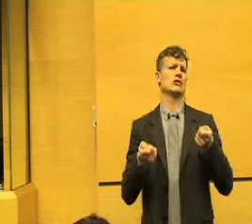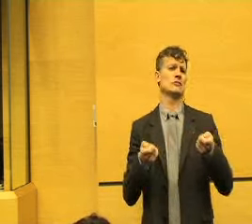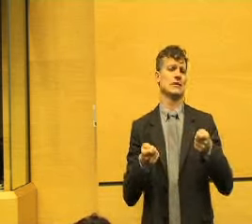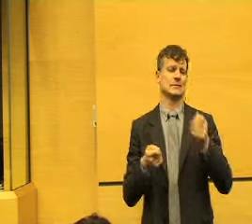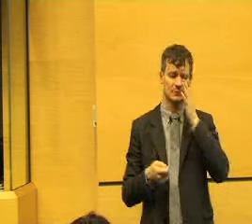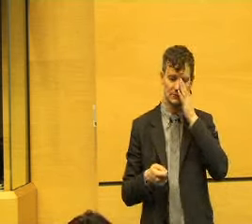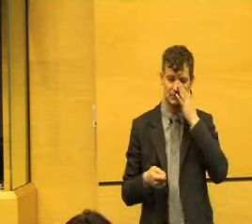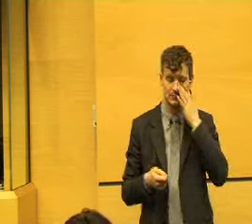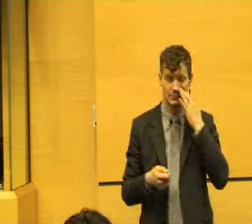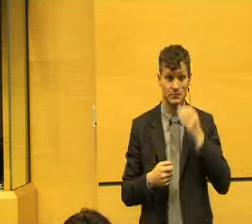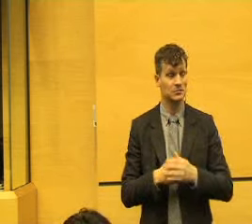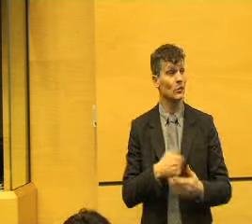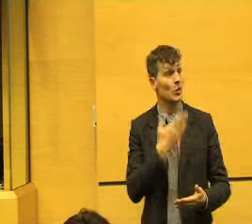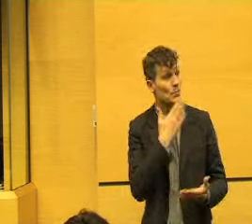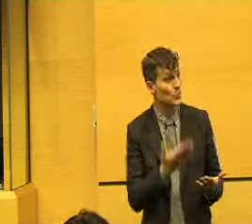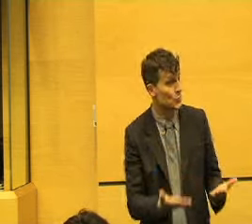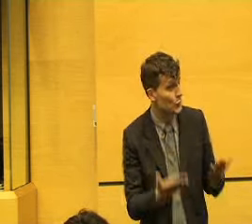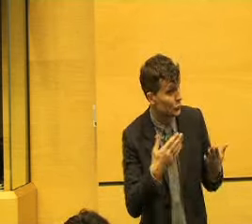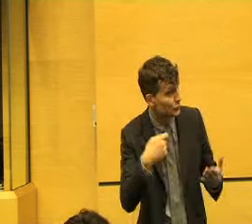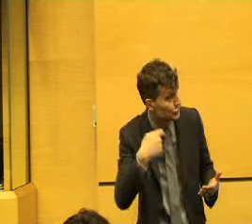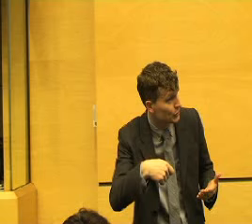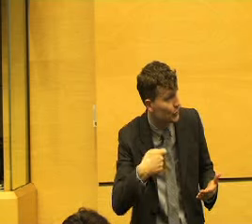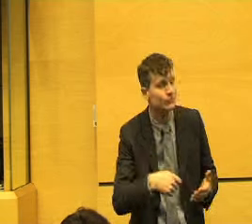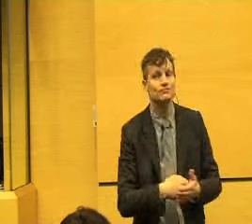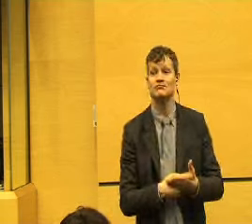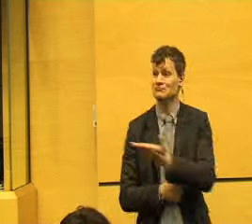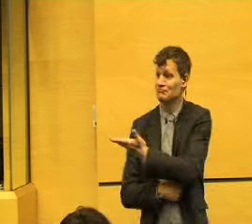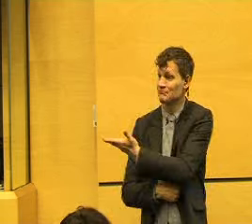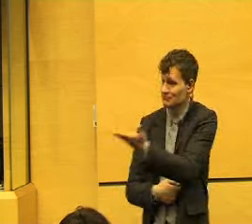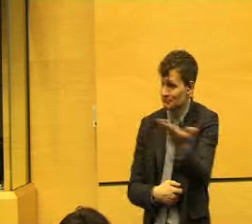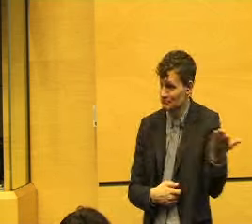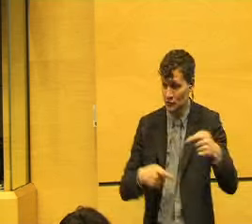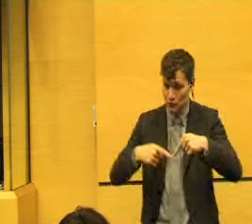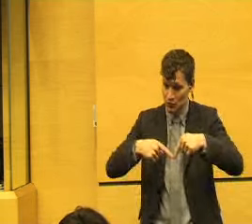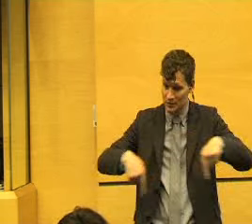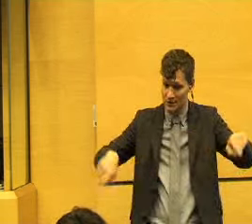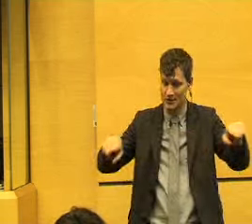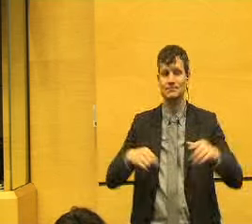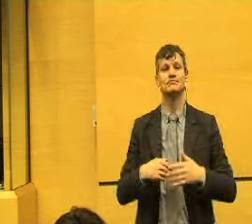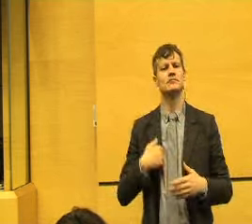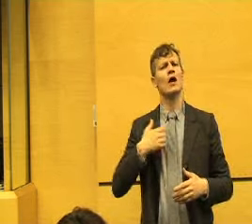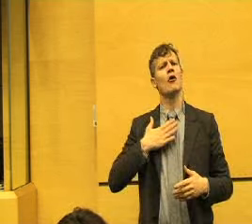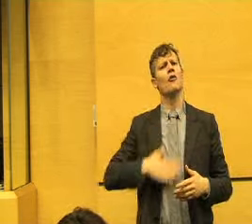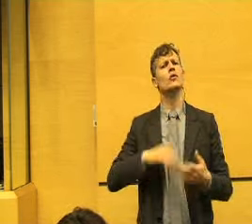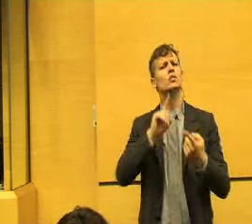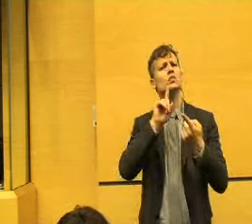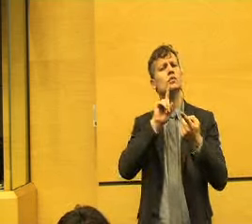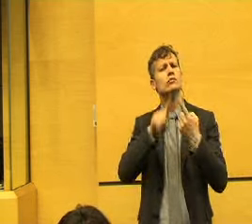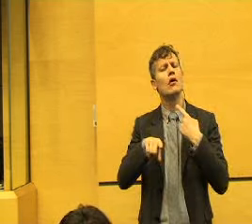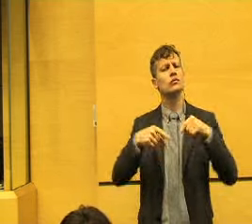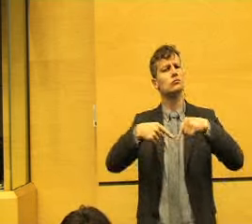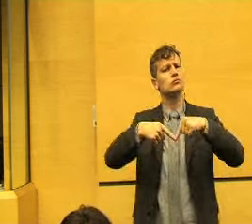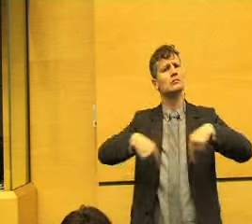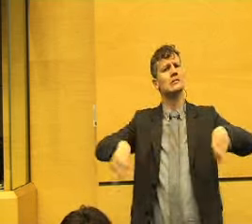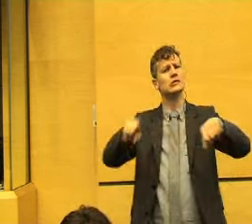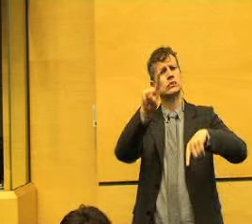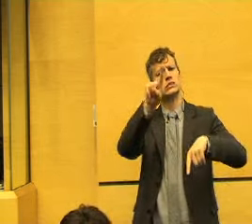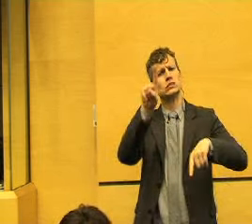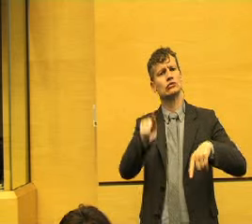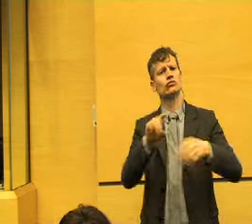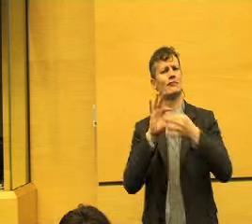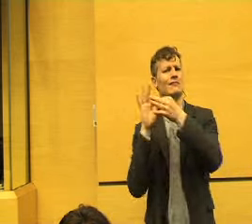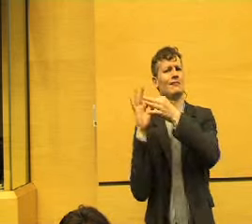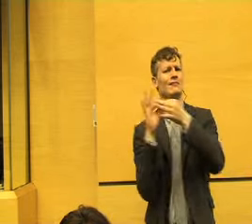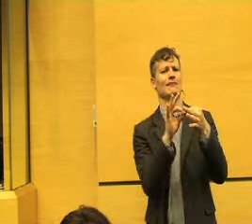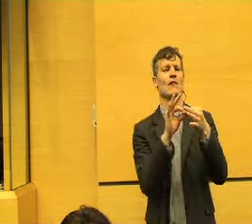Good morning, Madam Chair and the committee member. I wish to respond to the committee question regarding Article